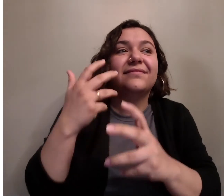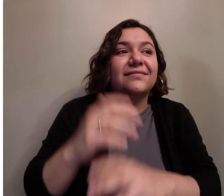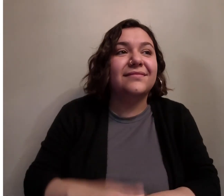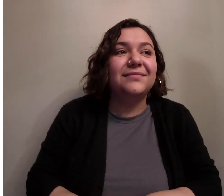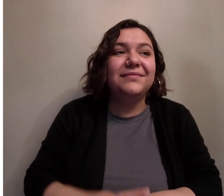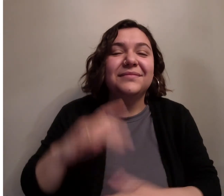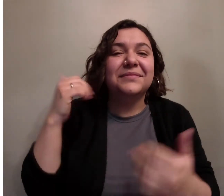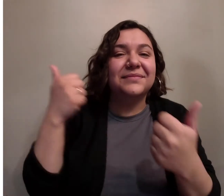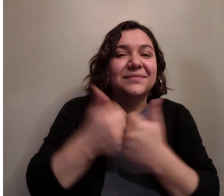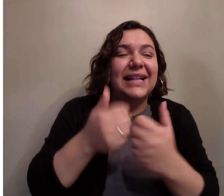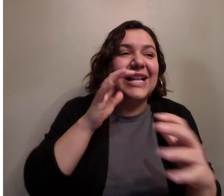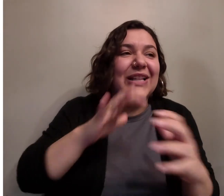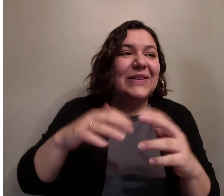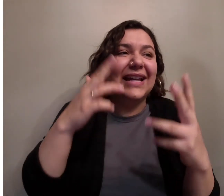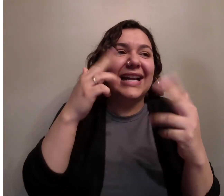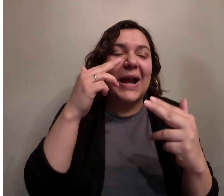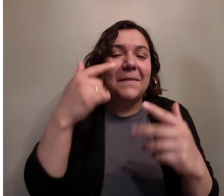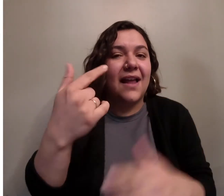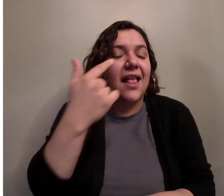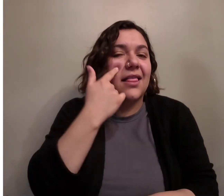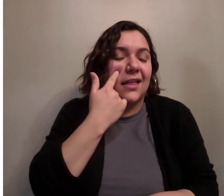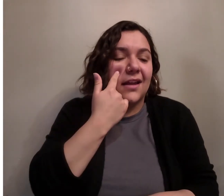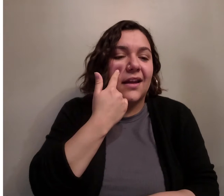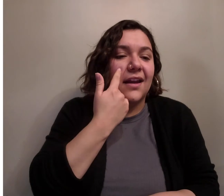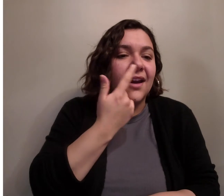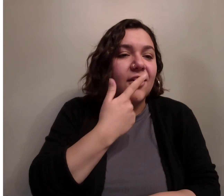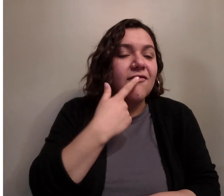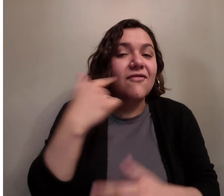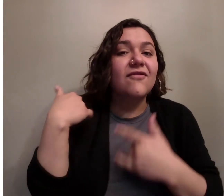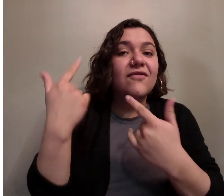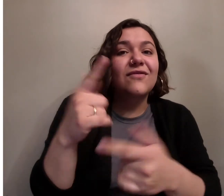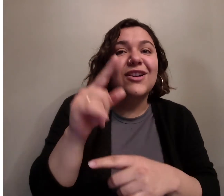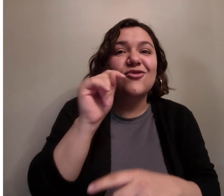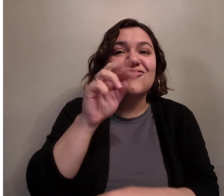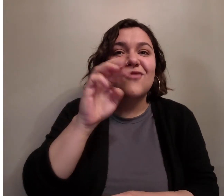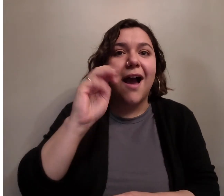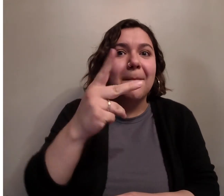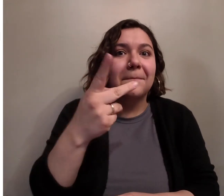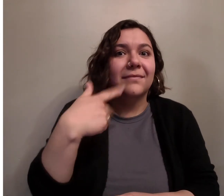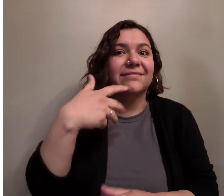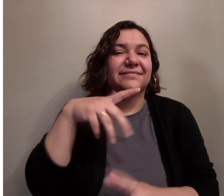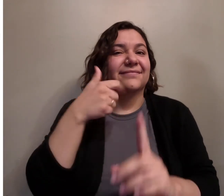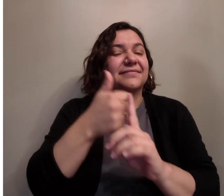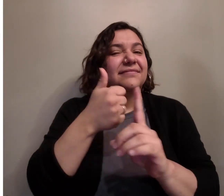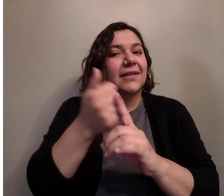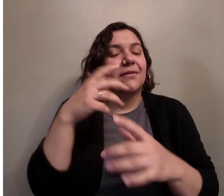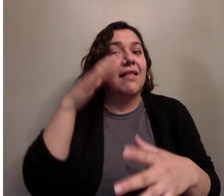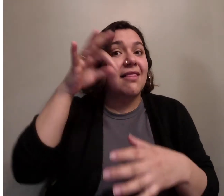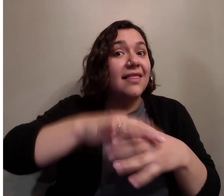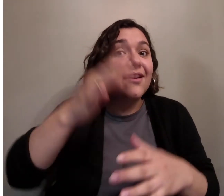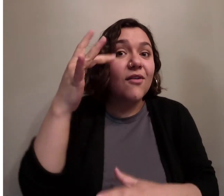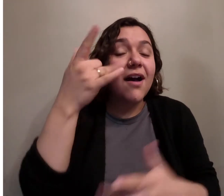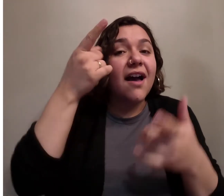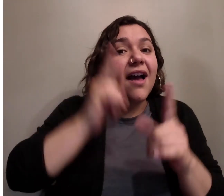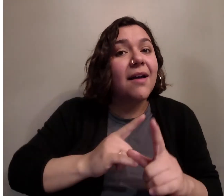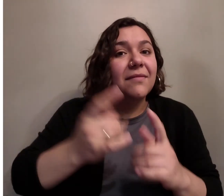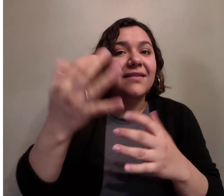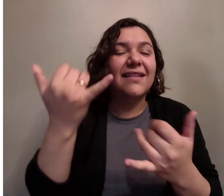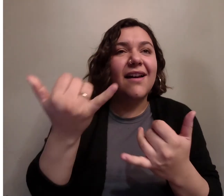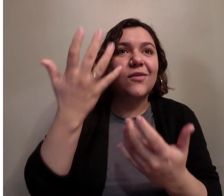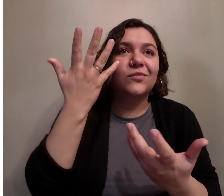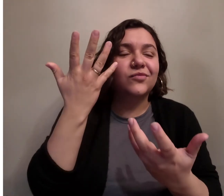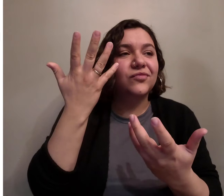It's actually been challenging doing comedy, I think, ever since Trump got elected, only